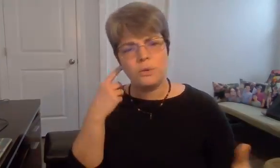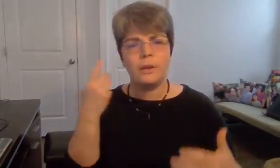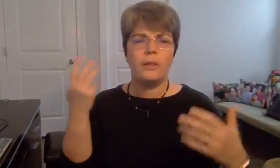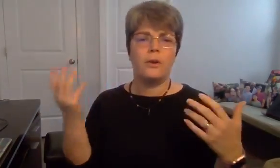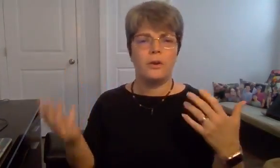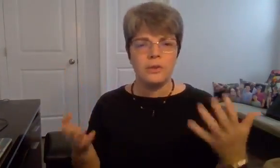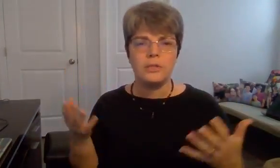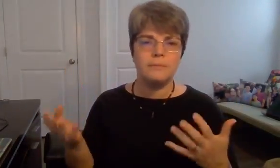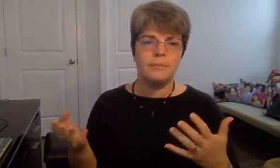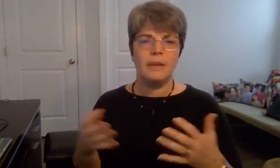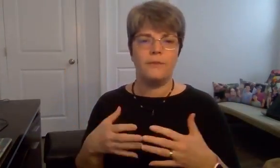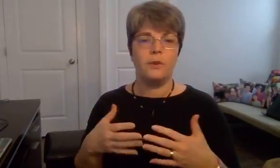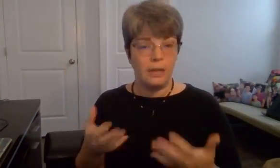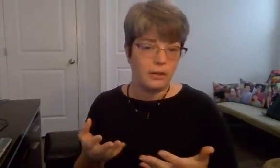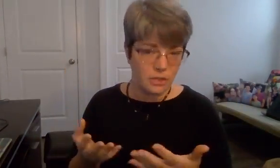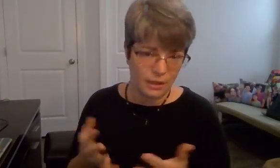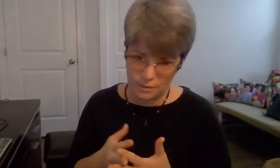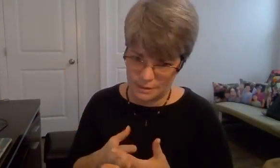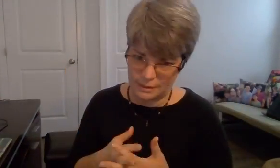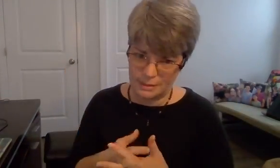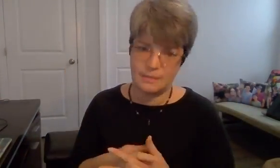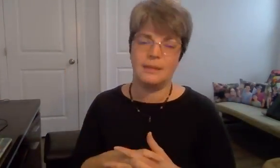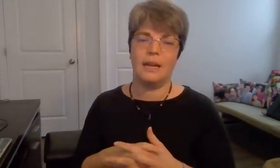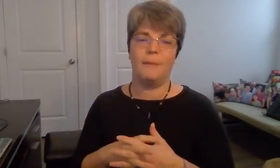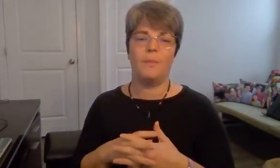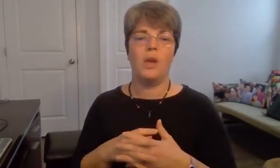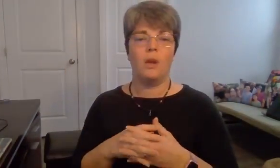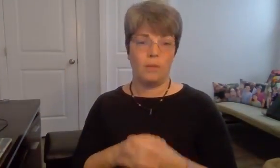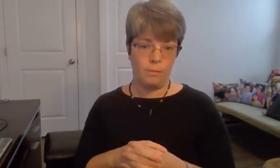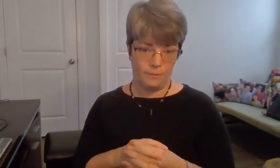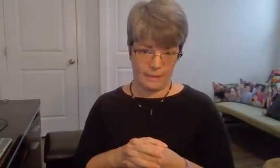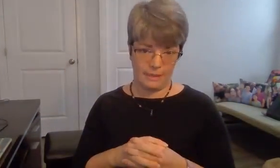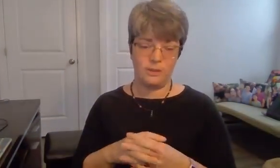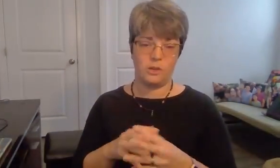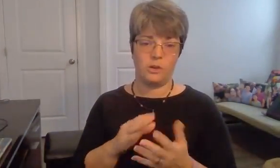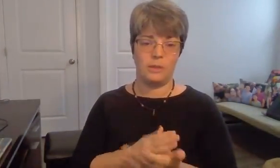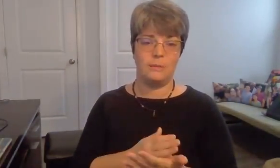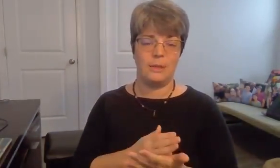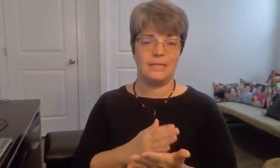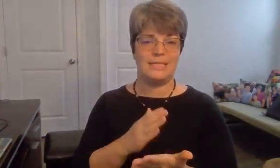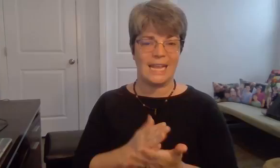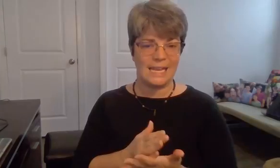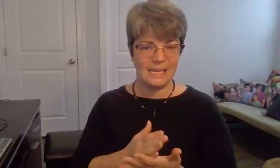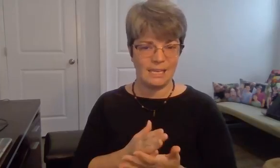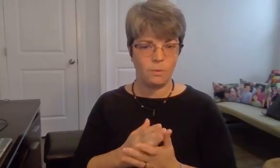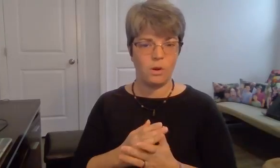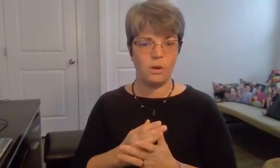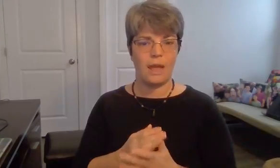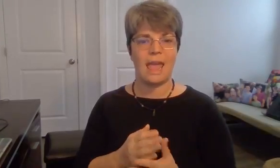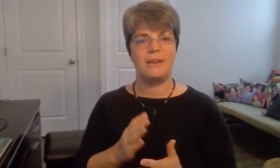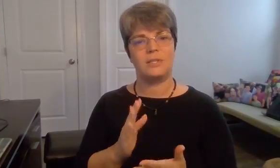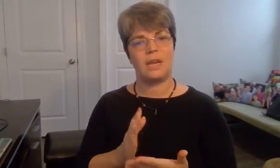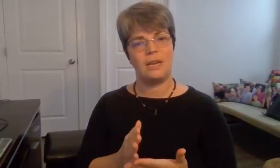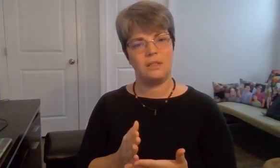Auditory learners, if you're a hearing child at least, hopefully you're going to be saying the word and signing the